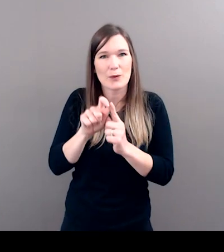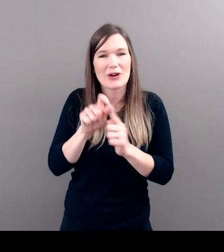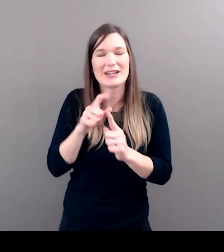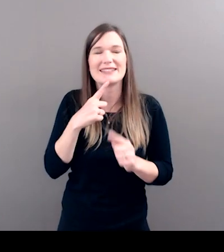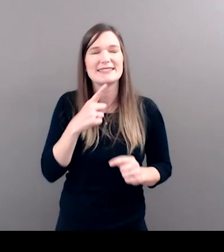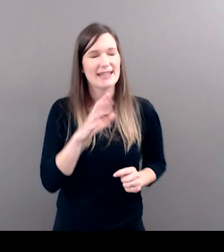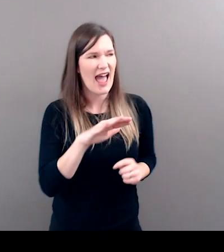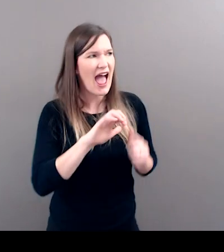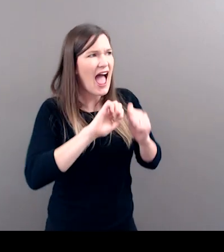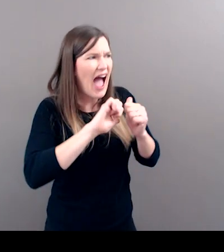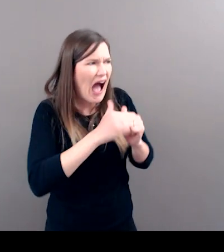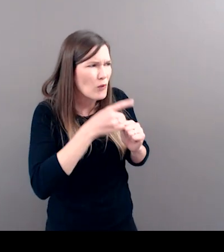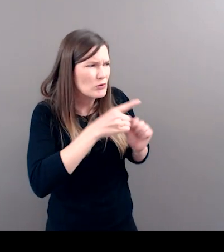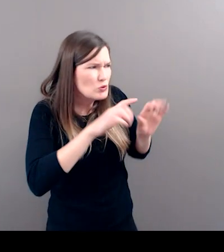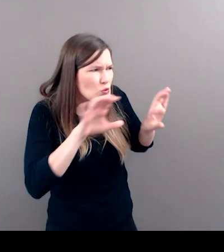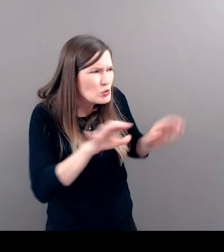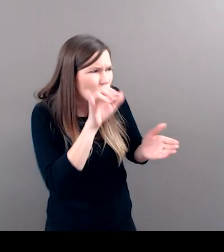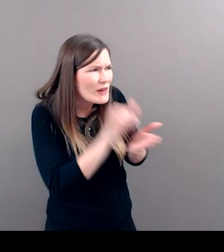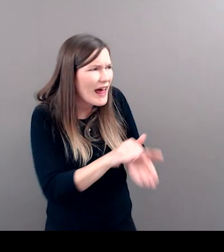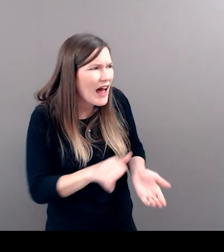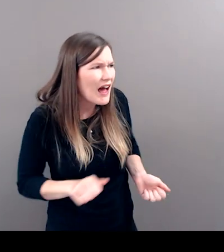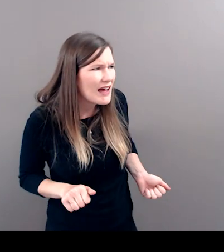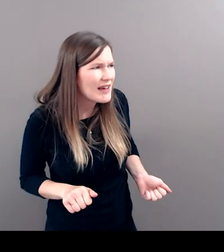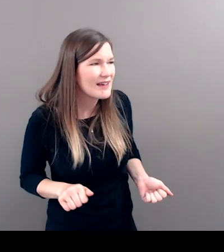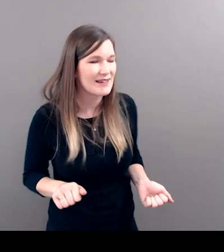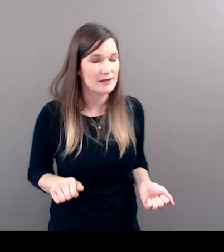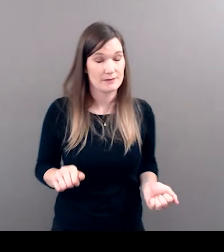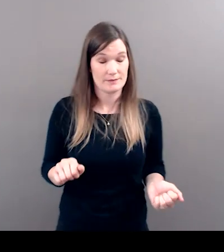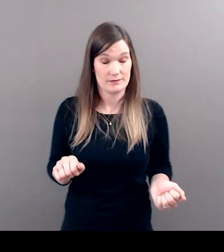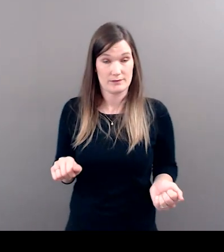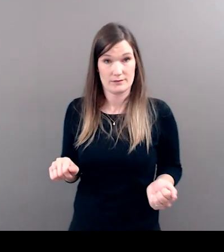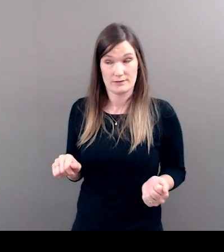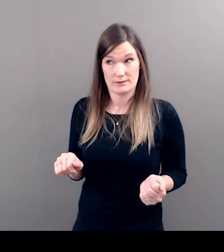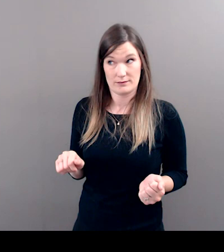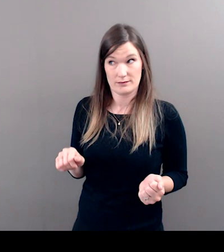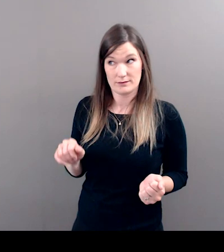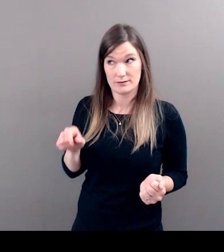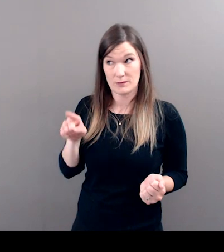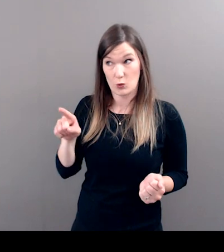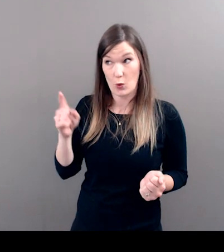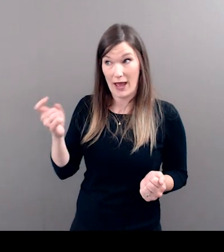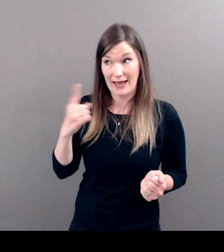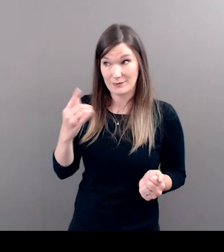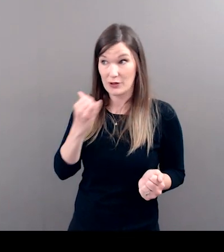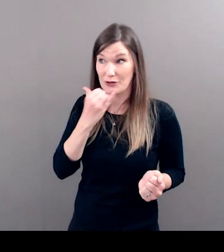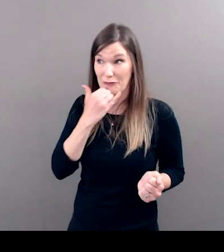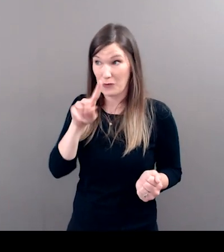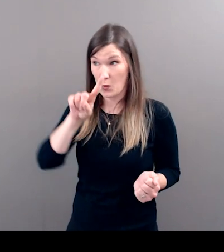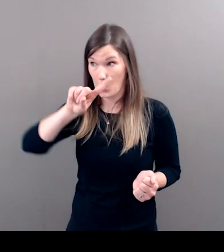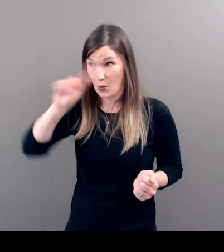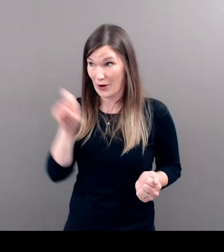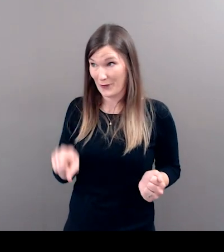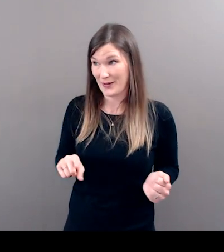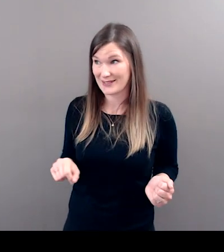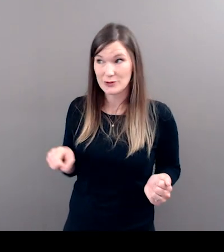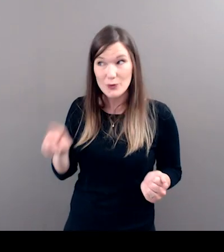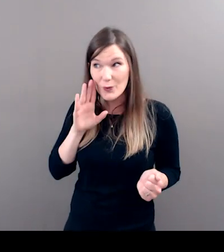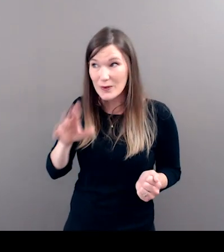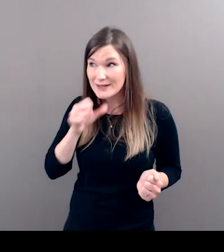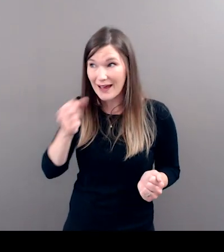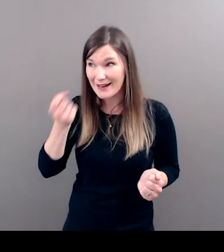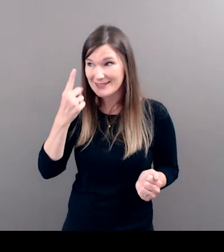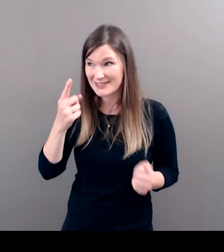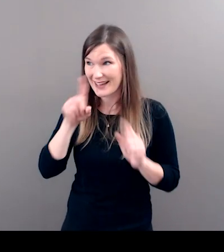do this? I said, well, number one, if you asking me that question, you will understand the answer, because it ain't me.